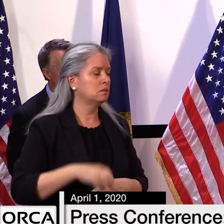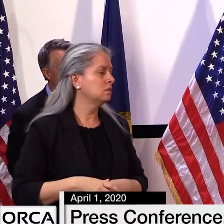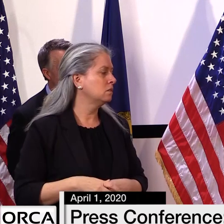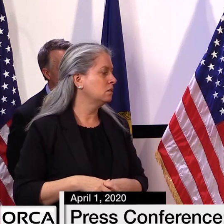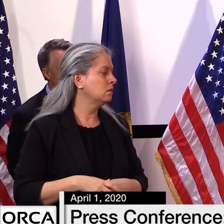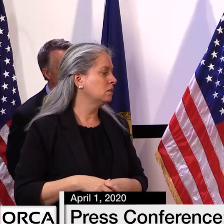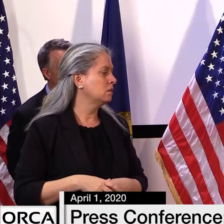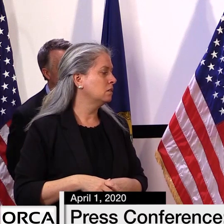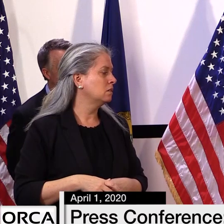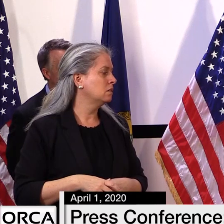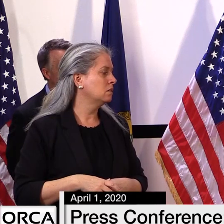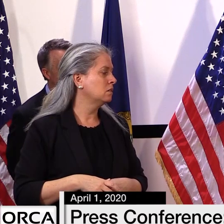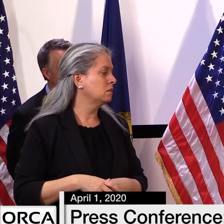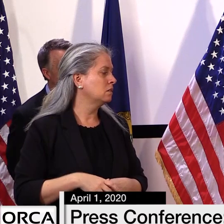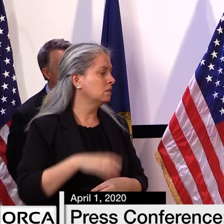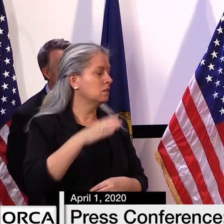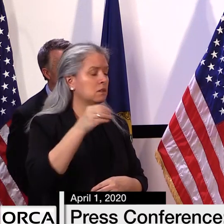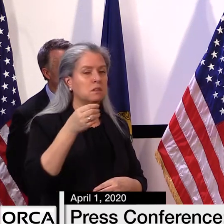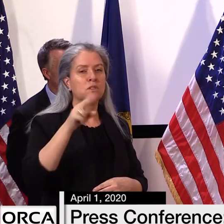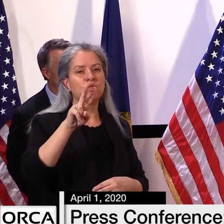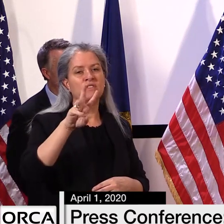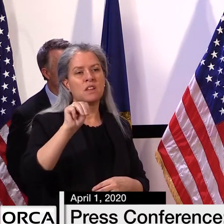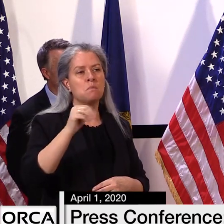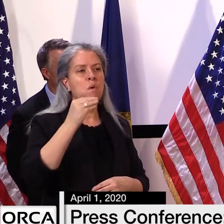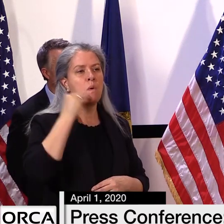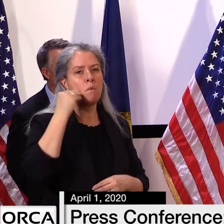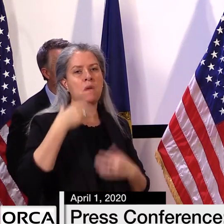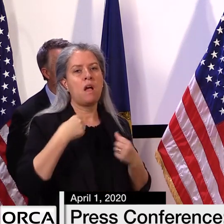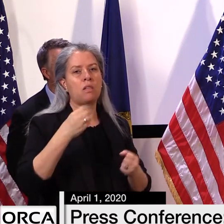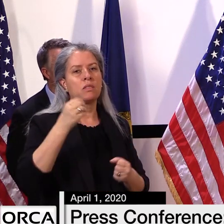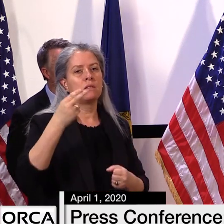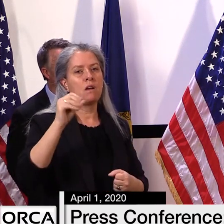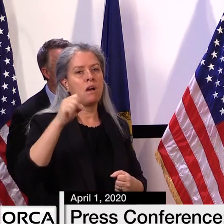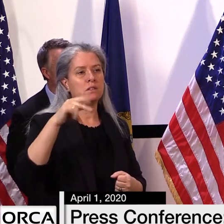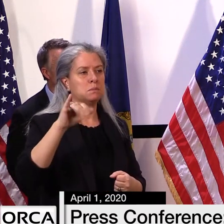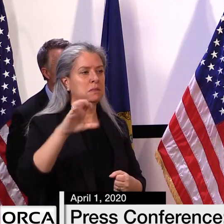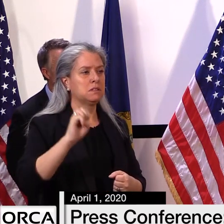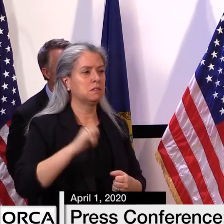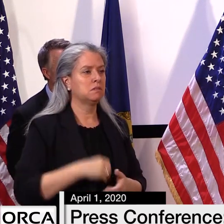and the UVM Home Health and Hospice.